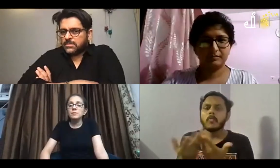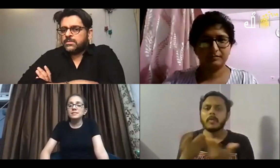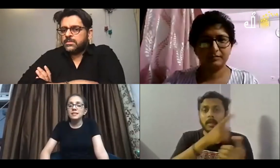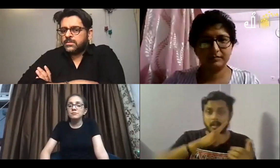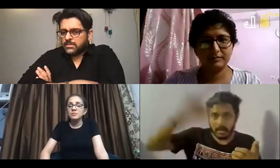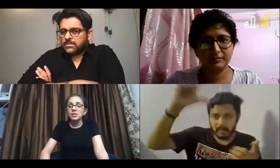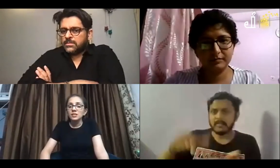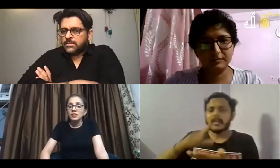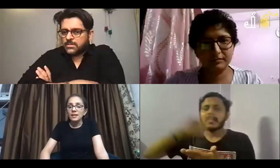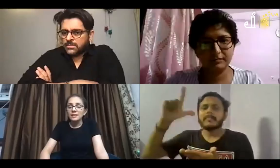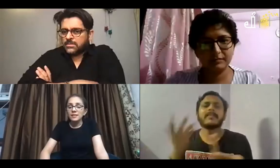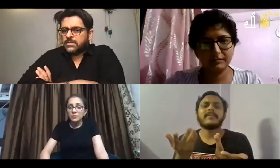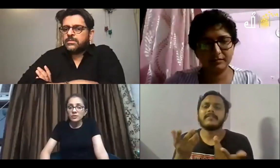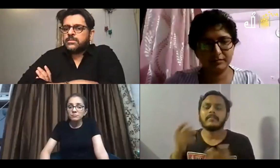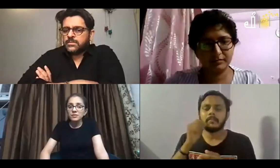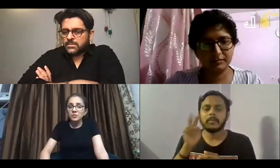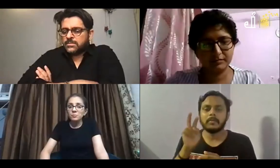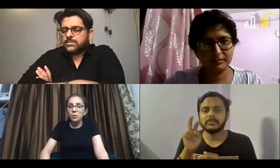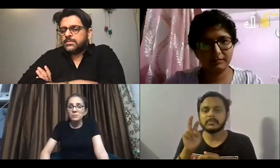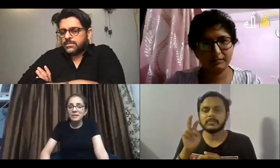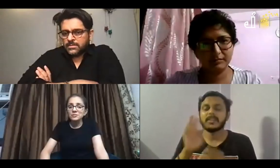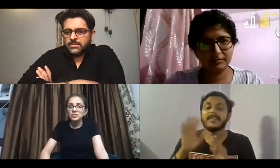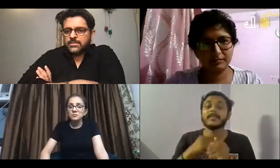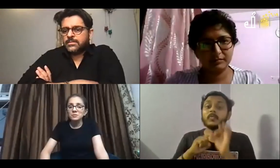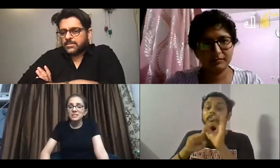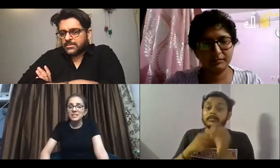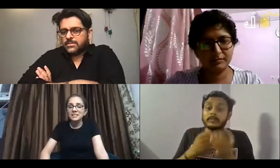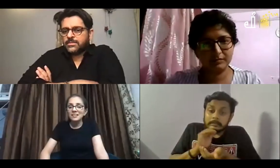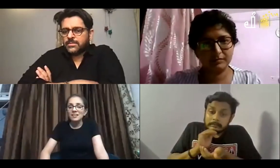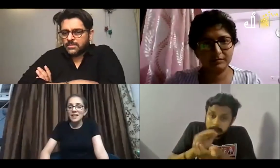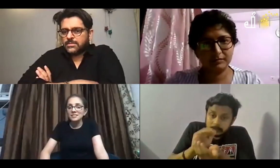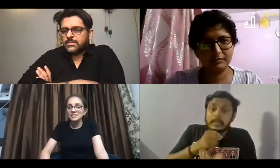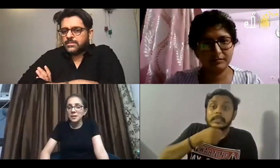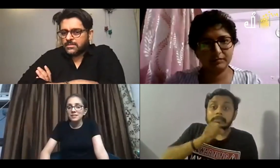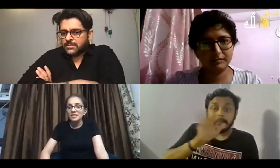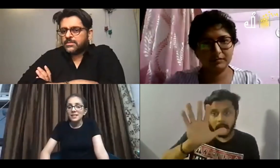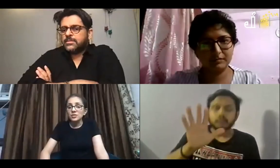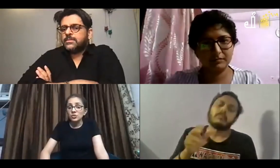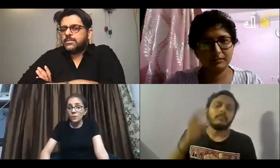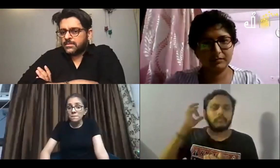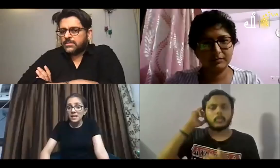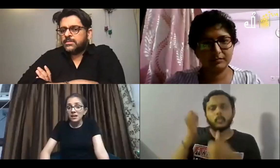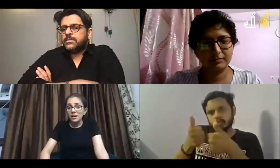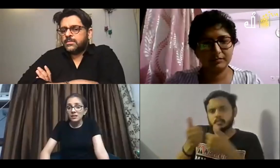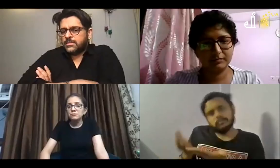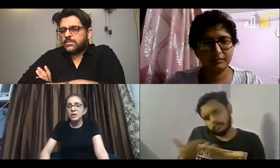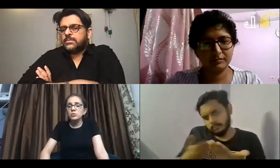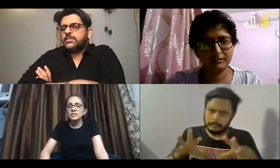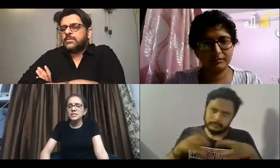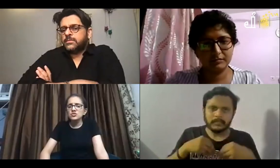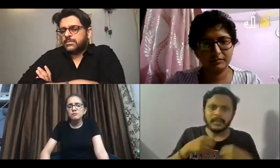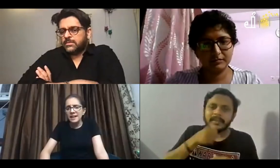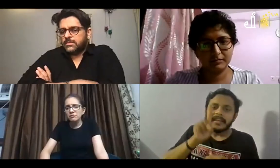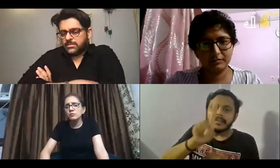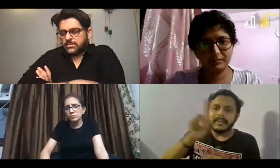car for myself, and that would have been, more beneficial for me. And then I asked them that, if I was